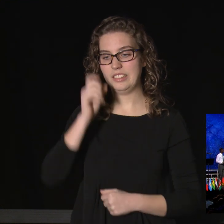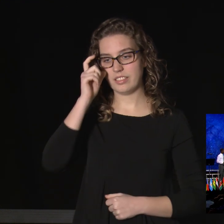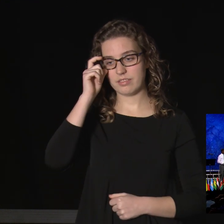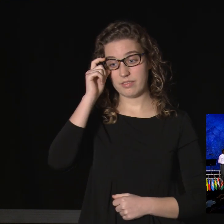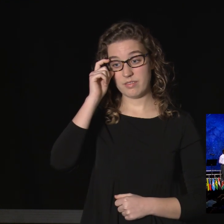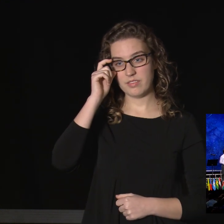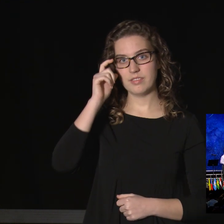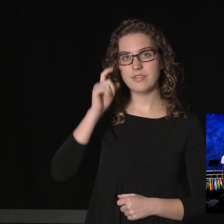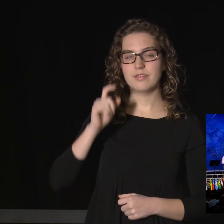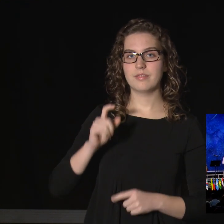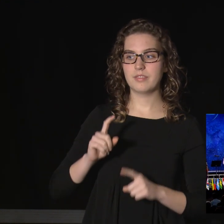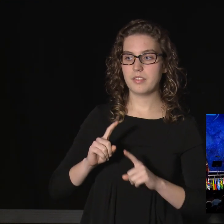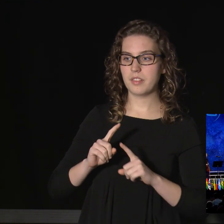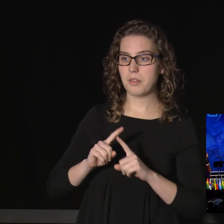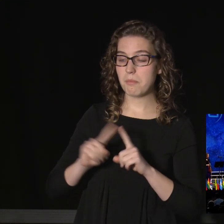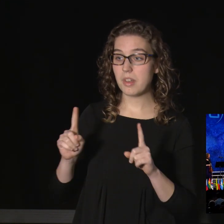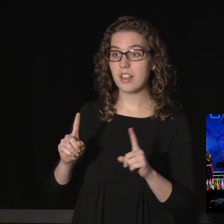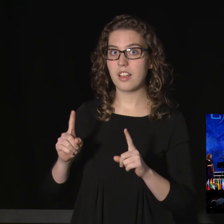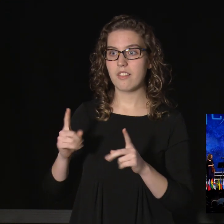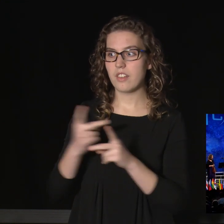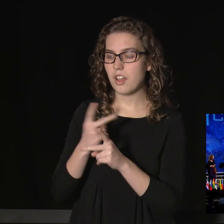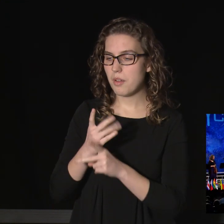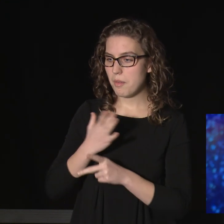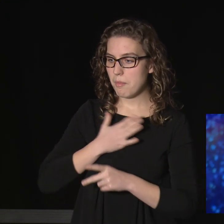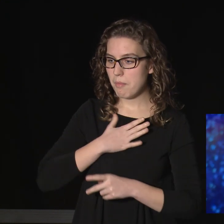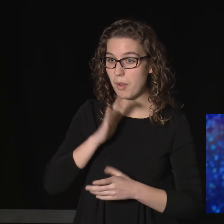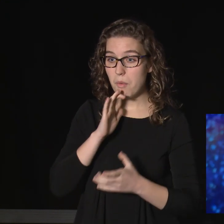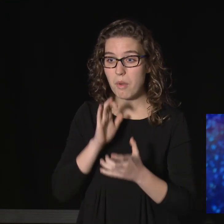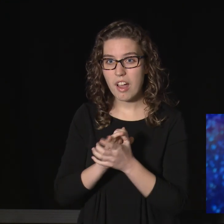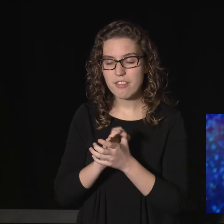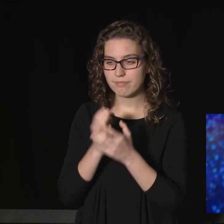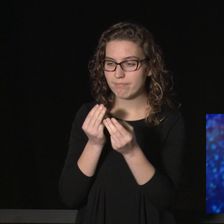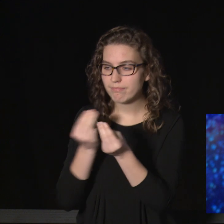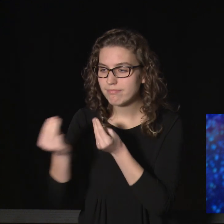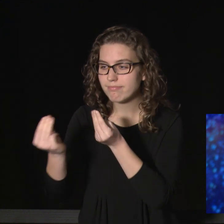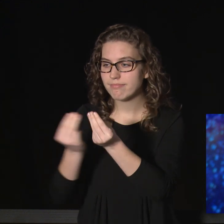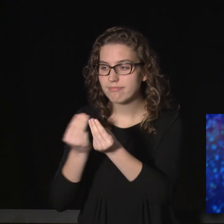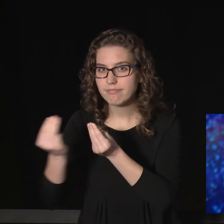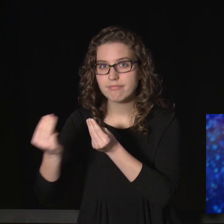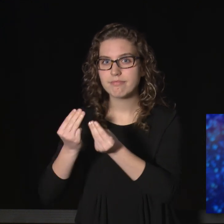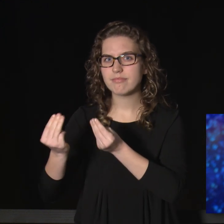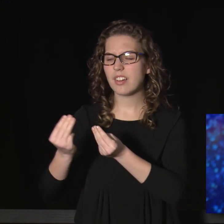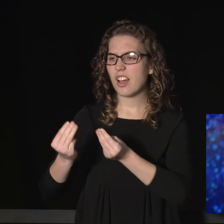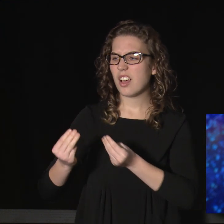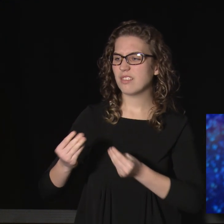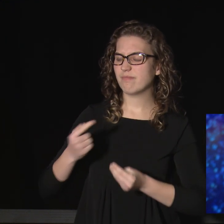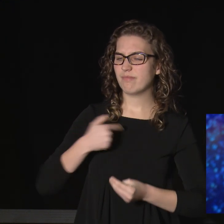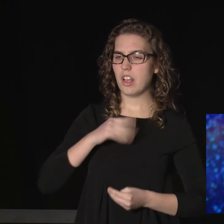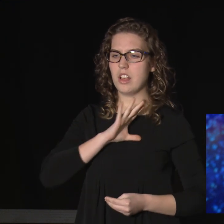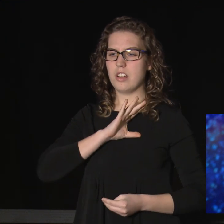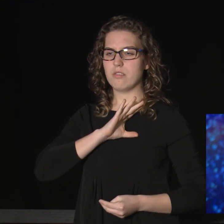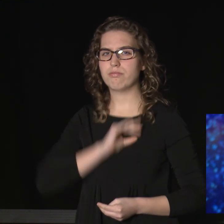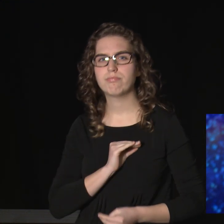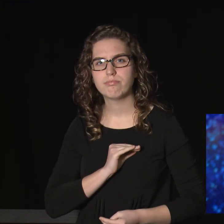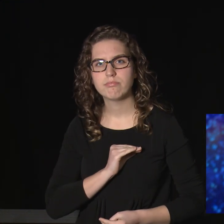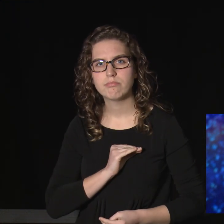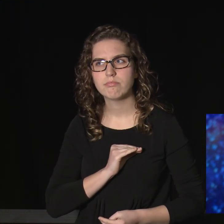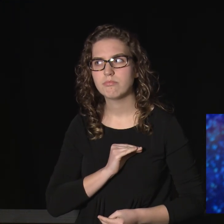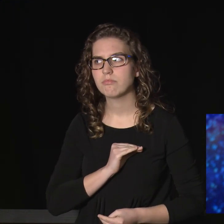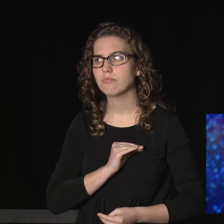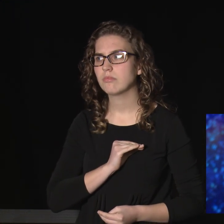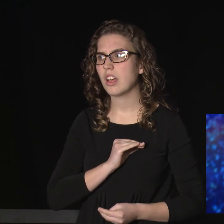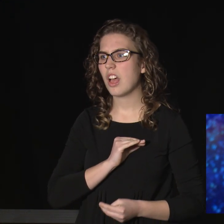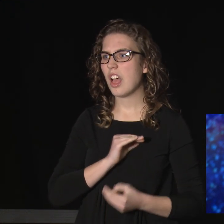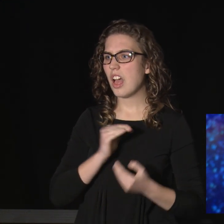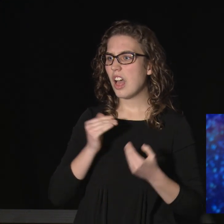But when I find out that my wife was in ministry, I am deflated. You had no right to feel and think the way that